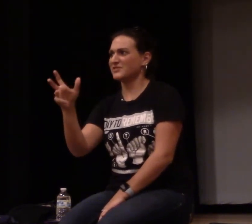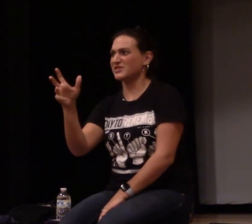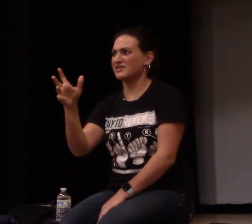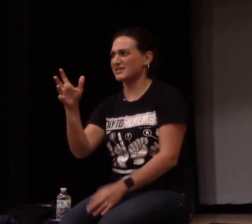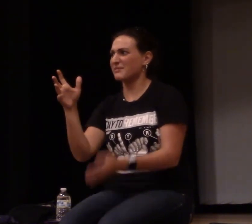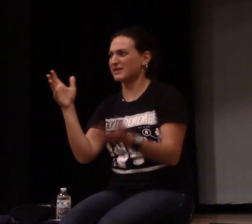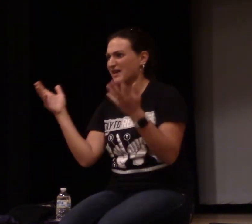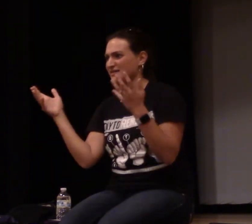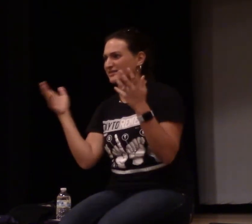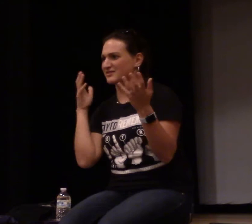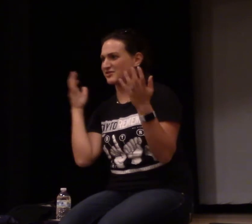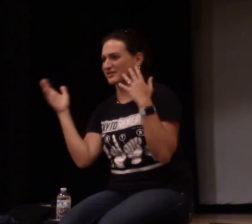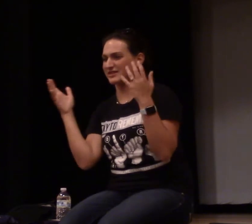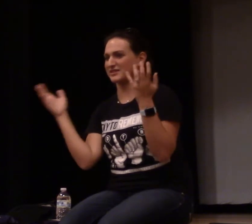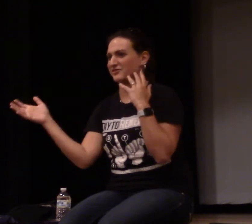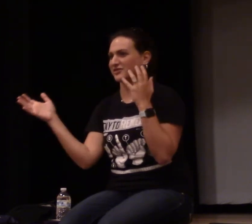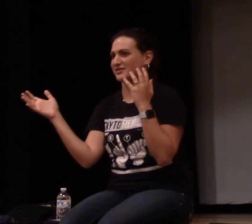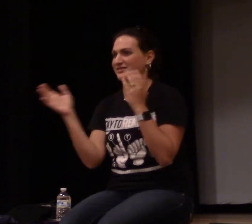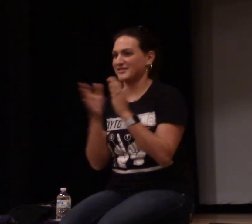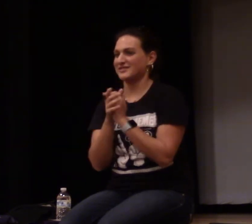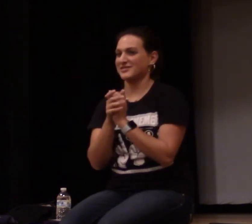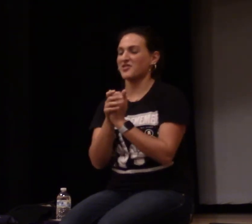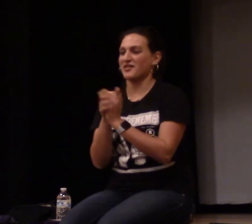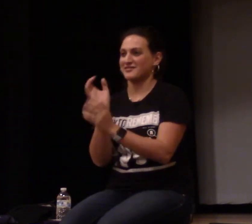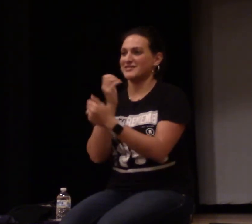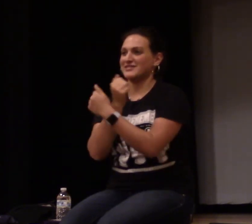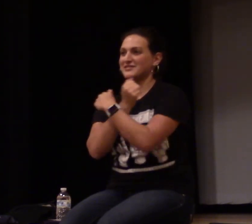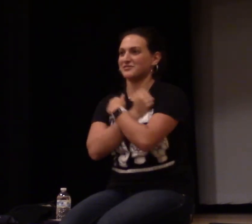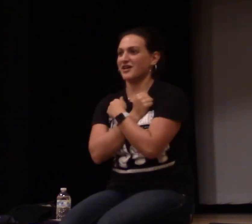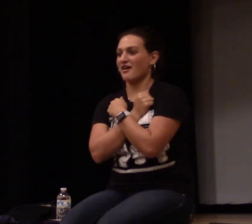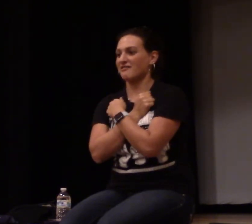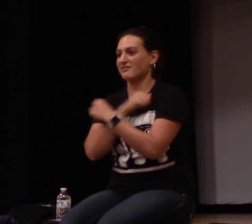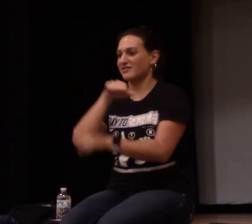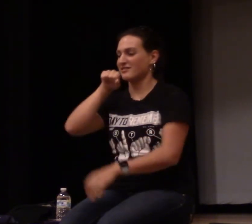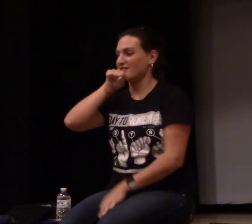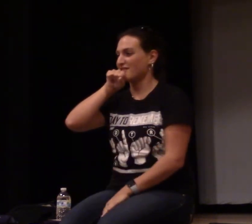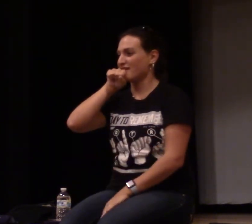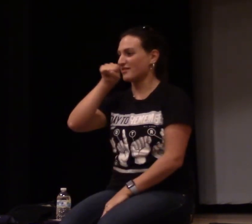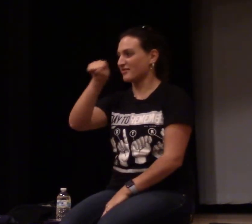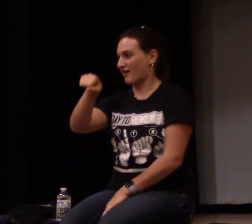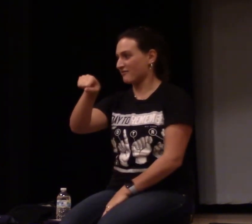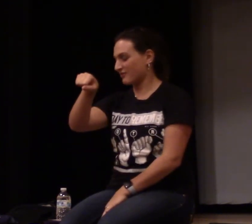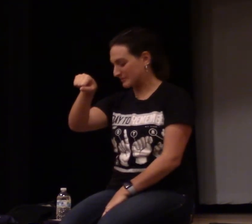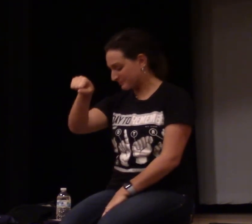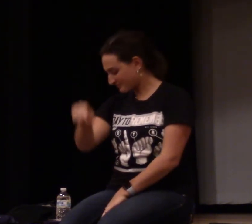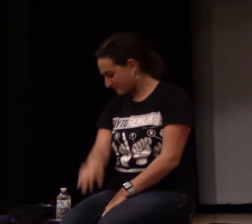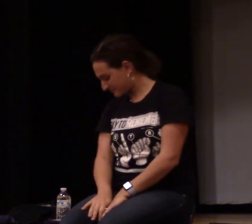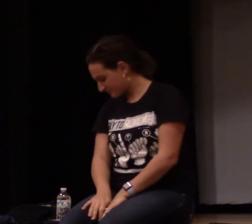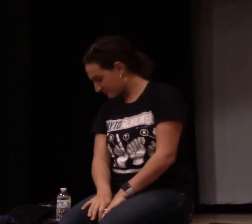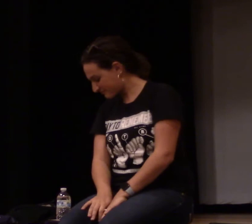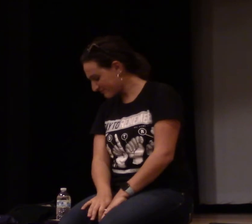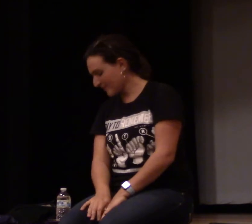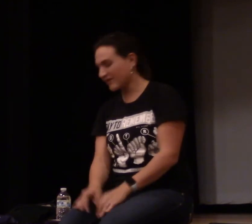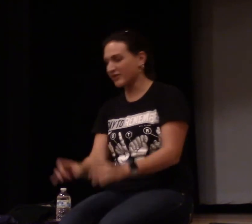does that make sense? Do you guys get the difference? Okay. So love and love. And then there's